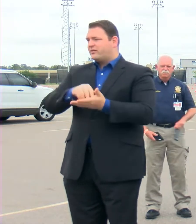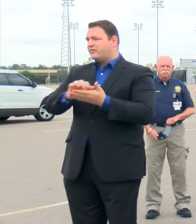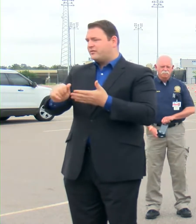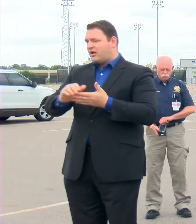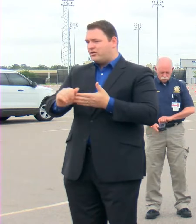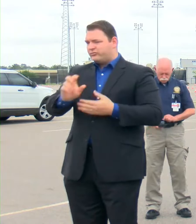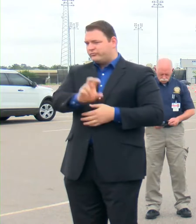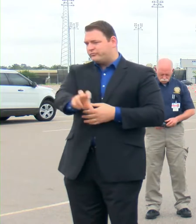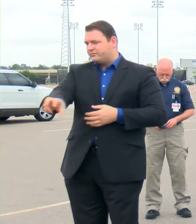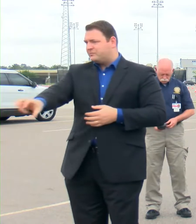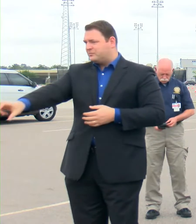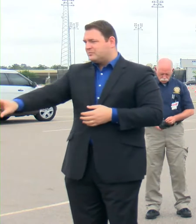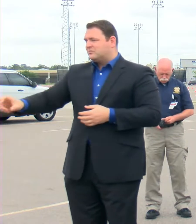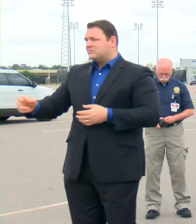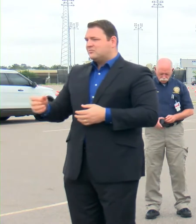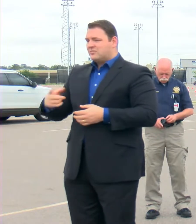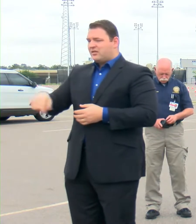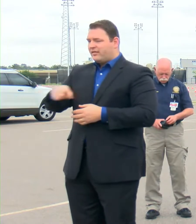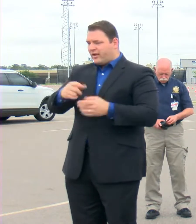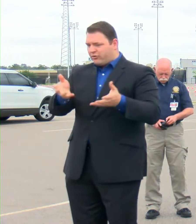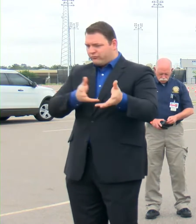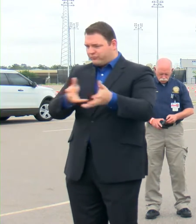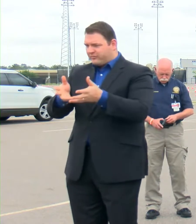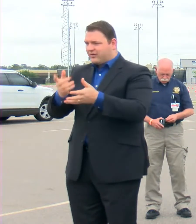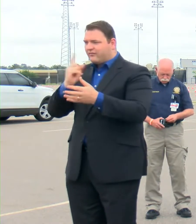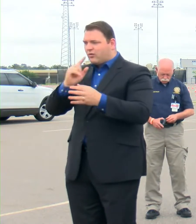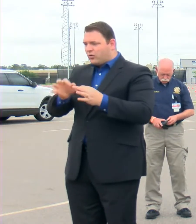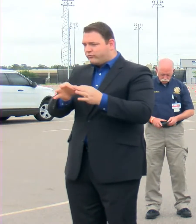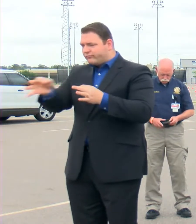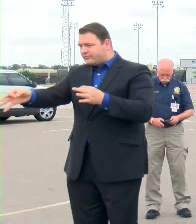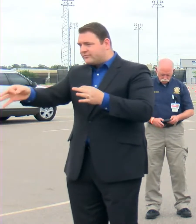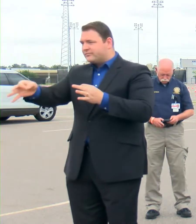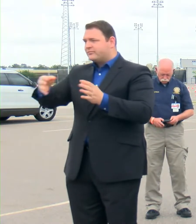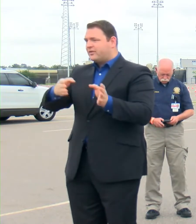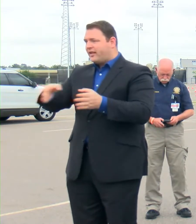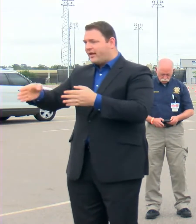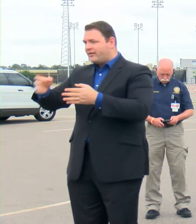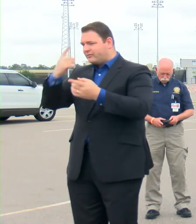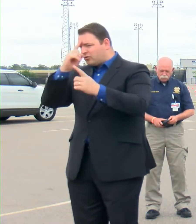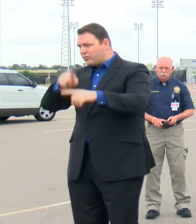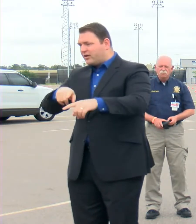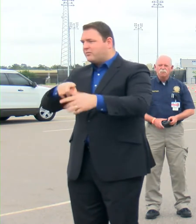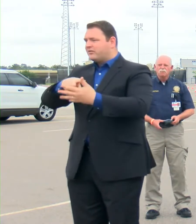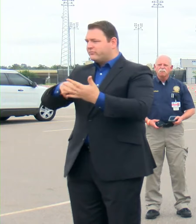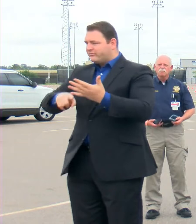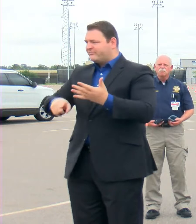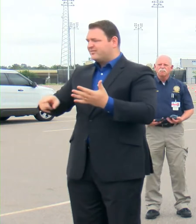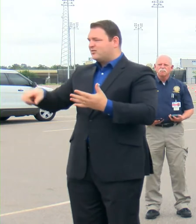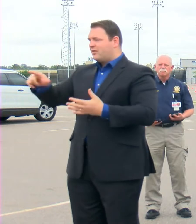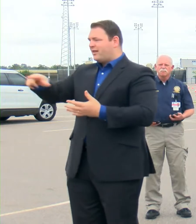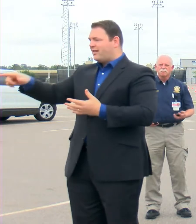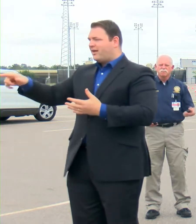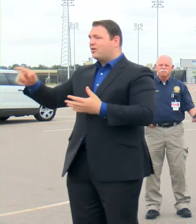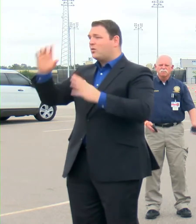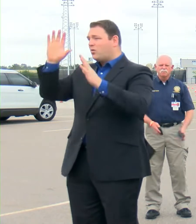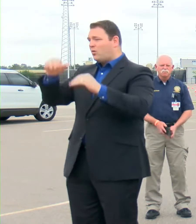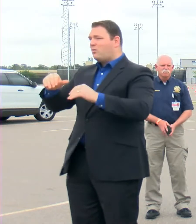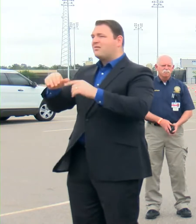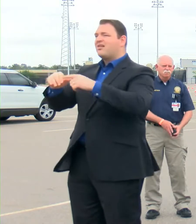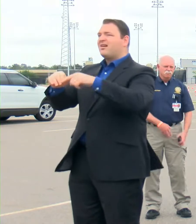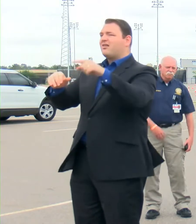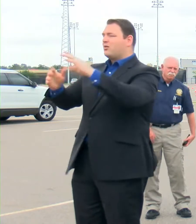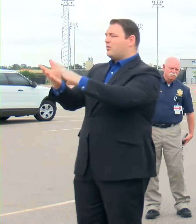plans, which is good. And so hopefully other landlords and others will do the same. So I want to give a special